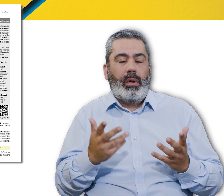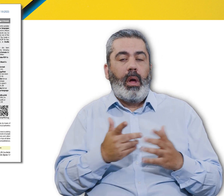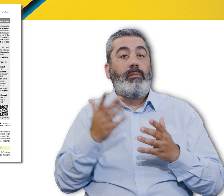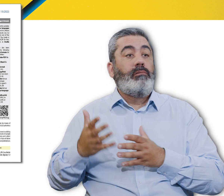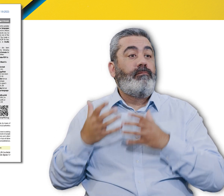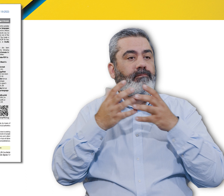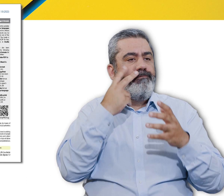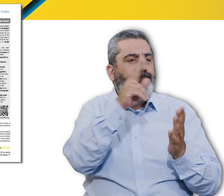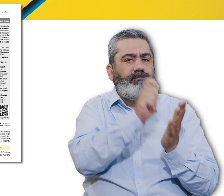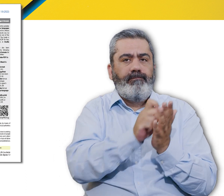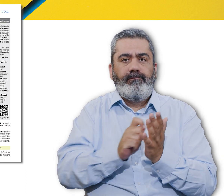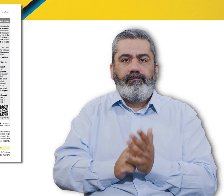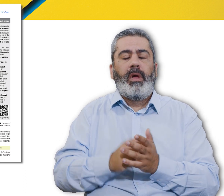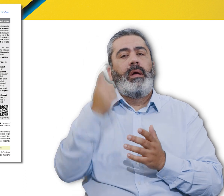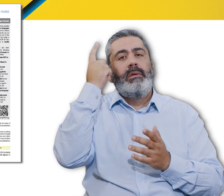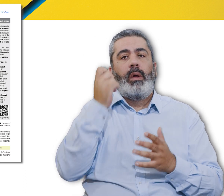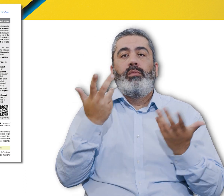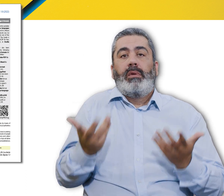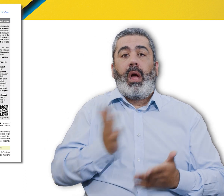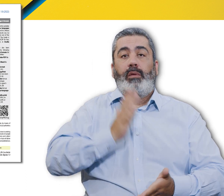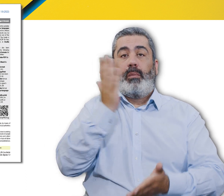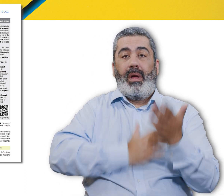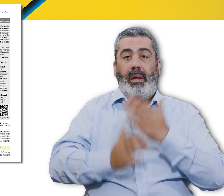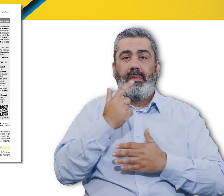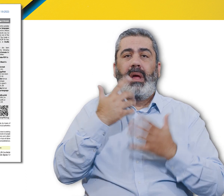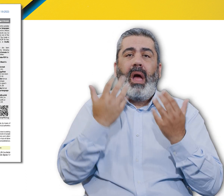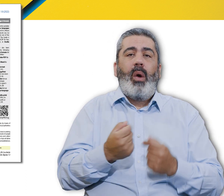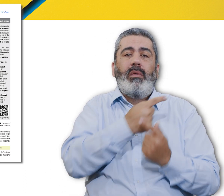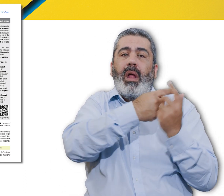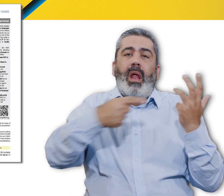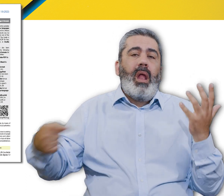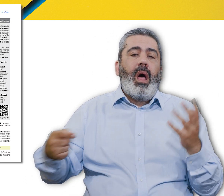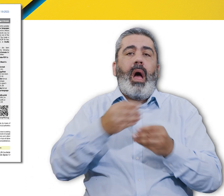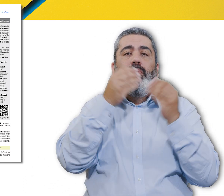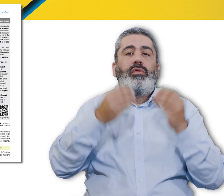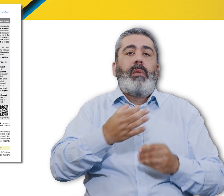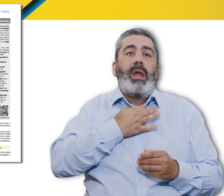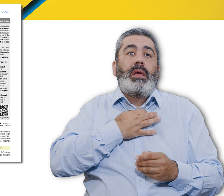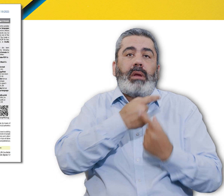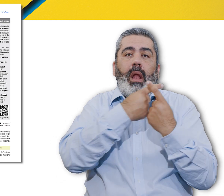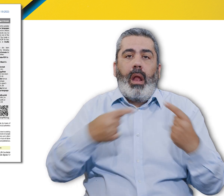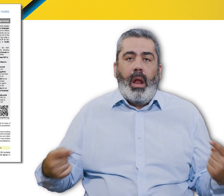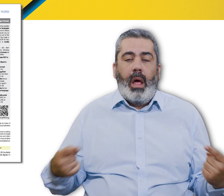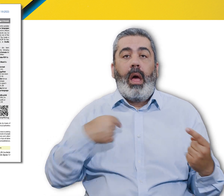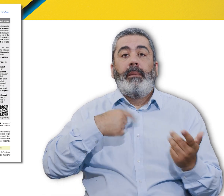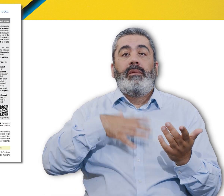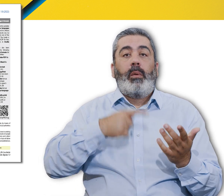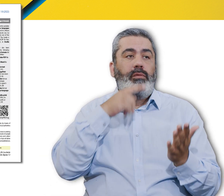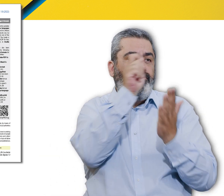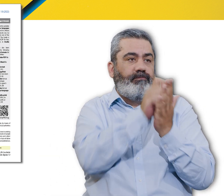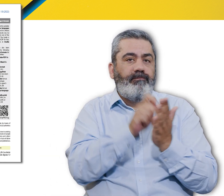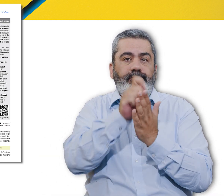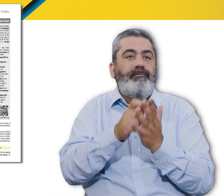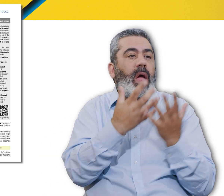from the local authorities and disability organizations. These autopsies did not aim at certifying the conformance of the